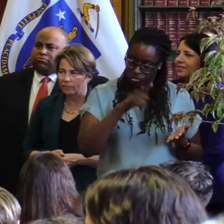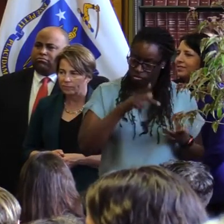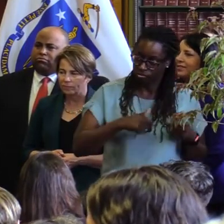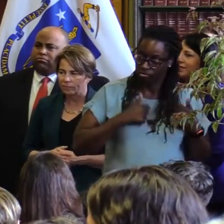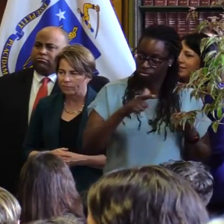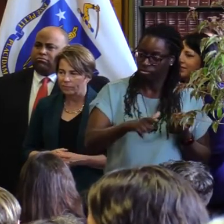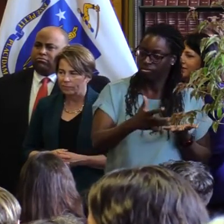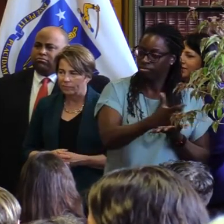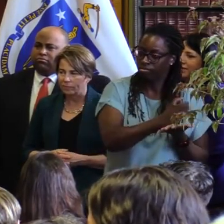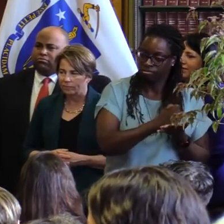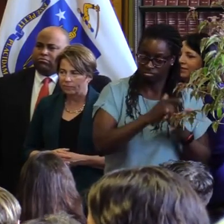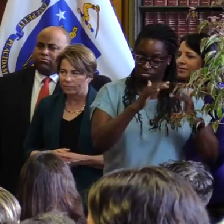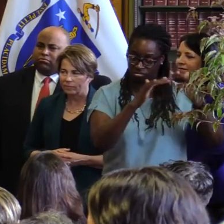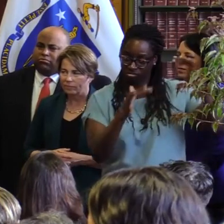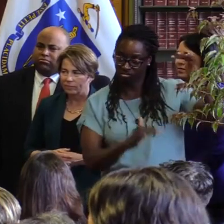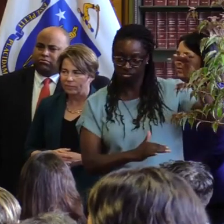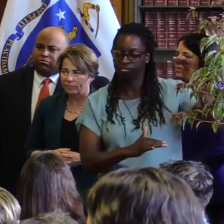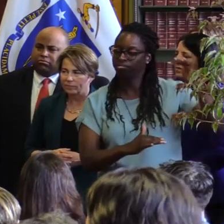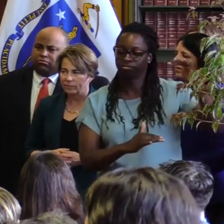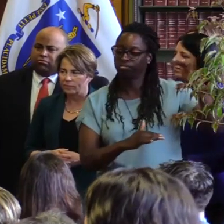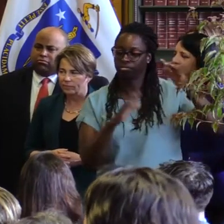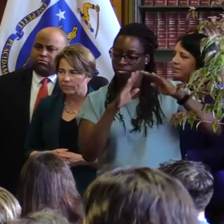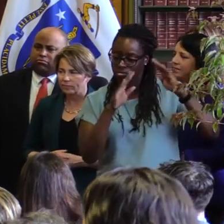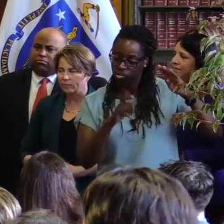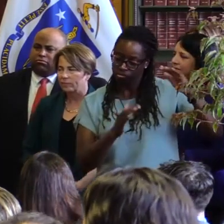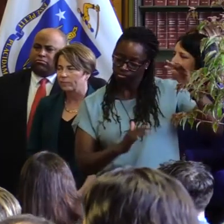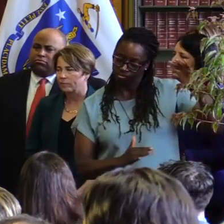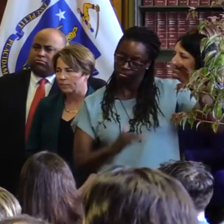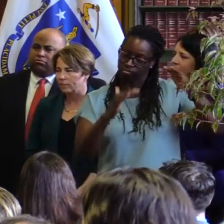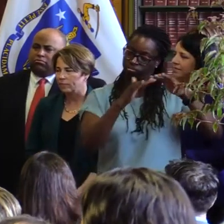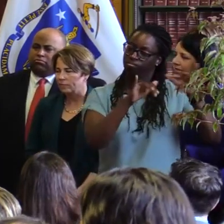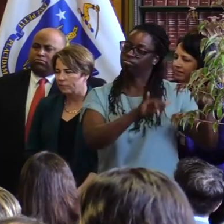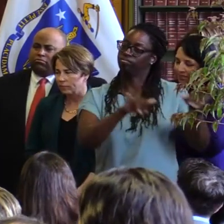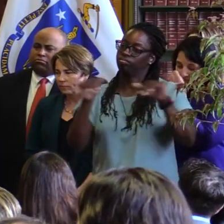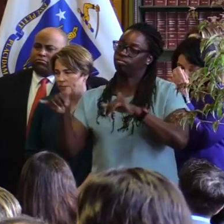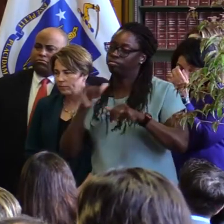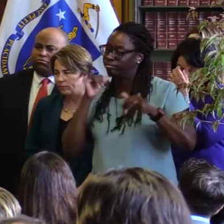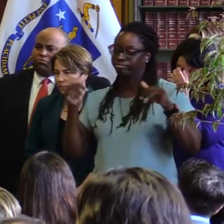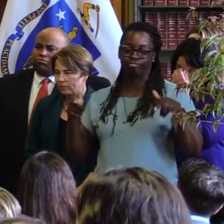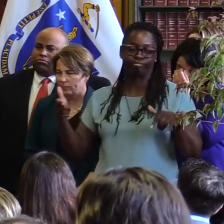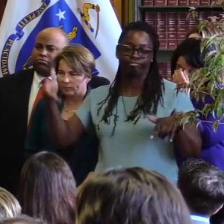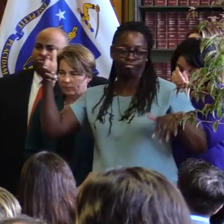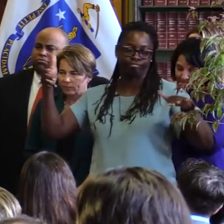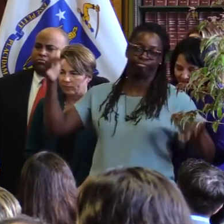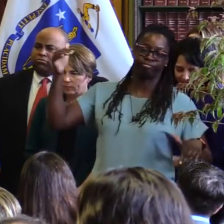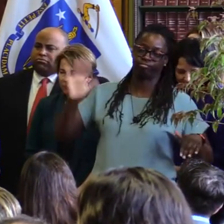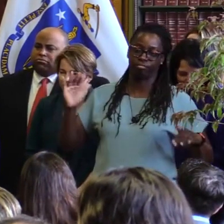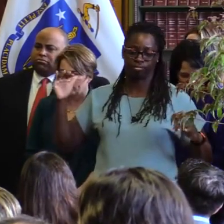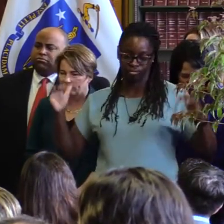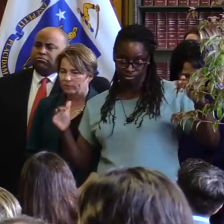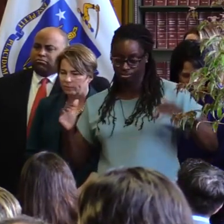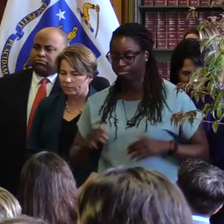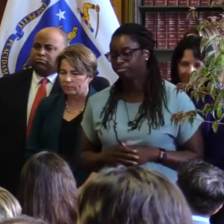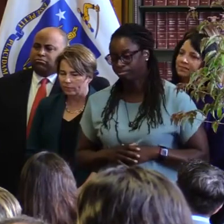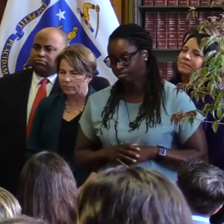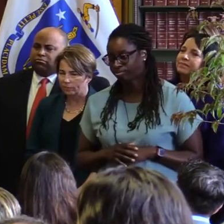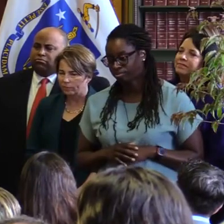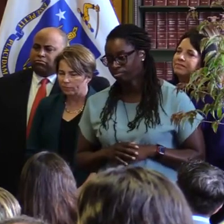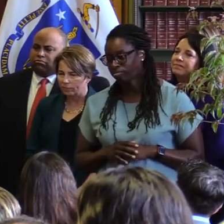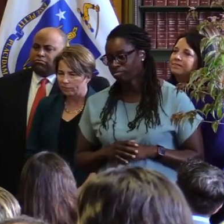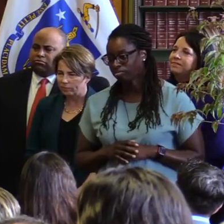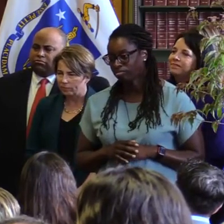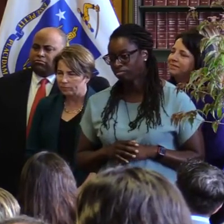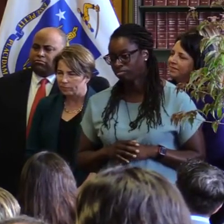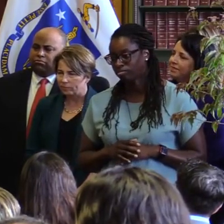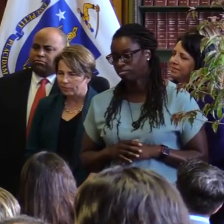justice. So much of what it takes to retrofit homes in the short term require upfront resources.